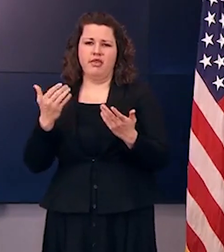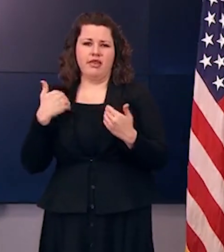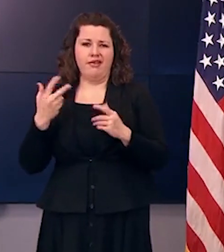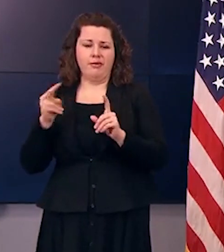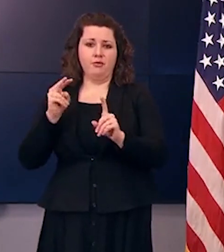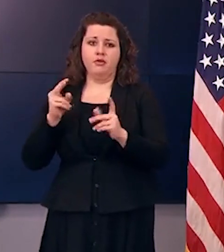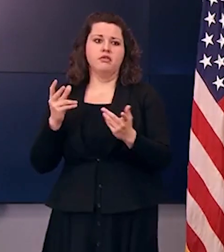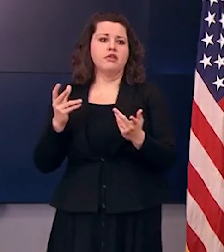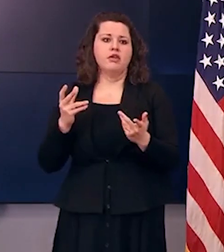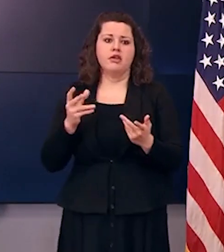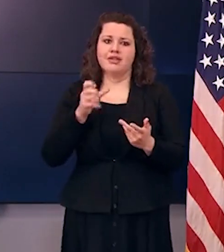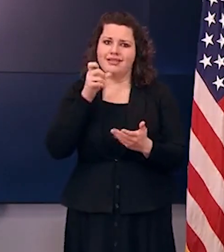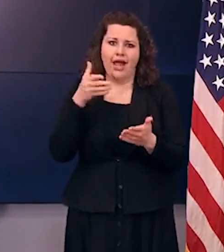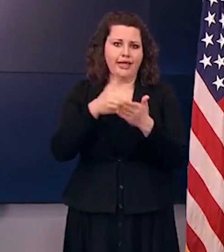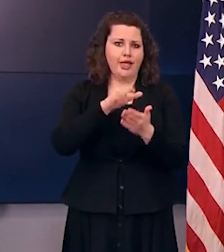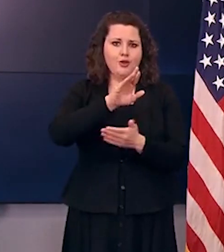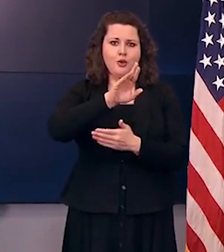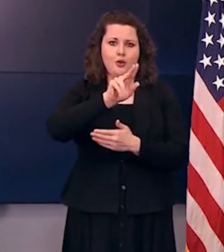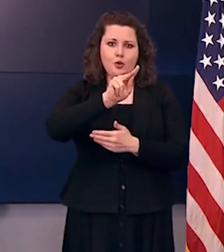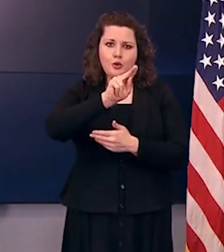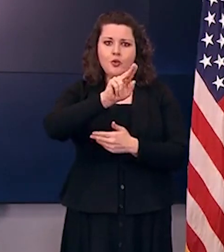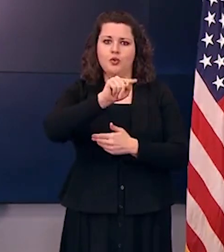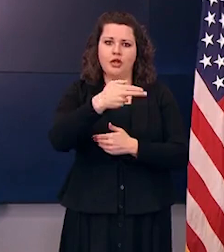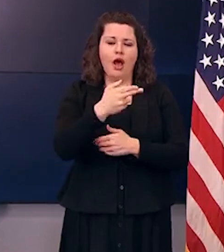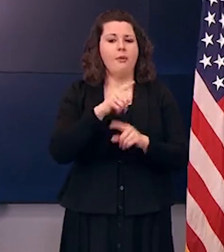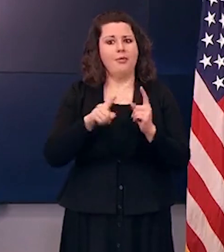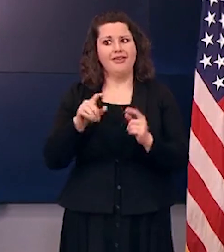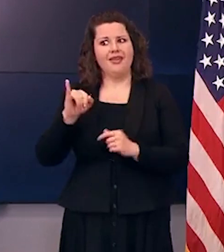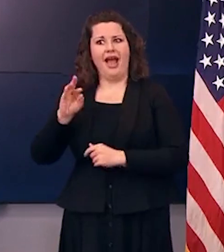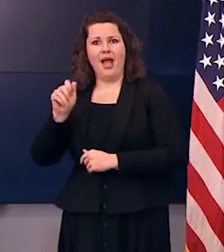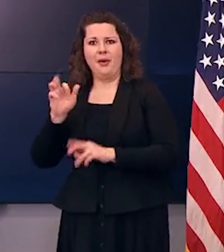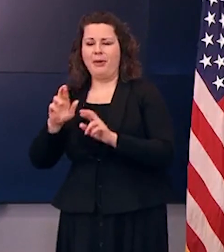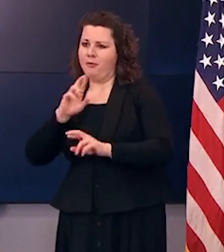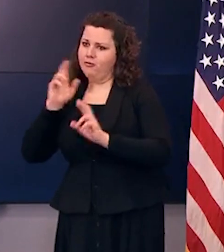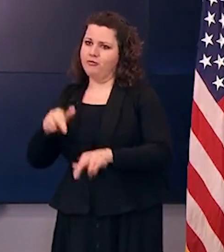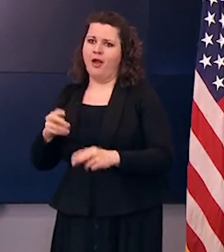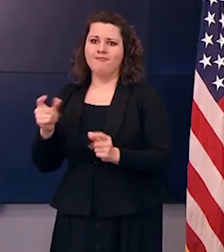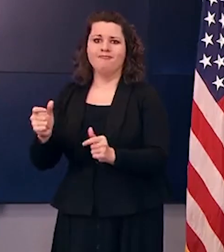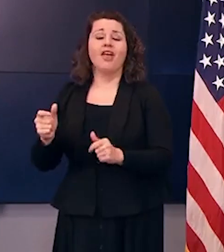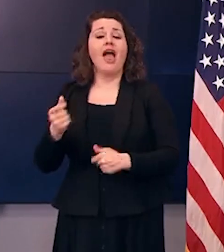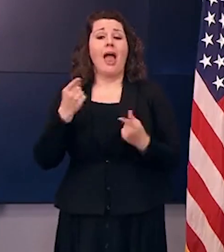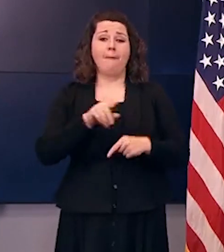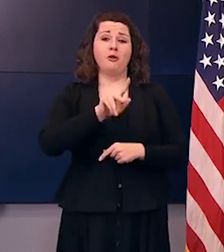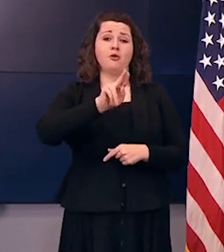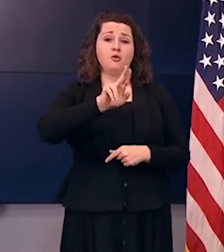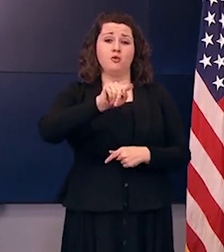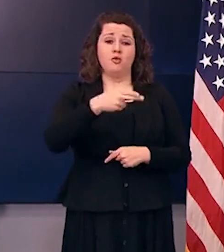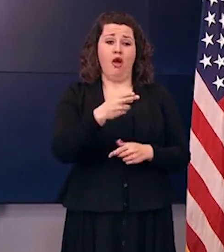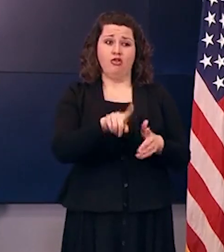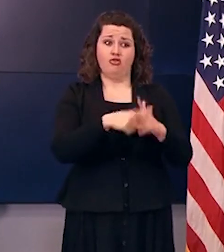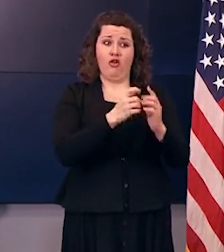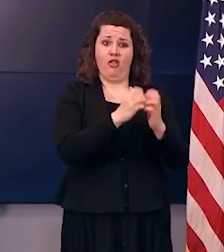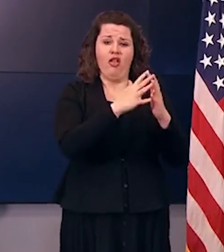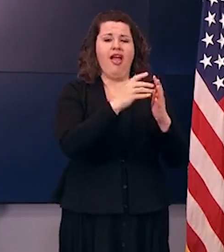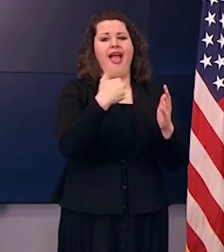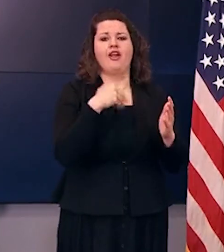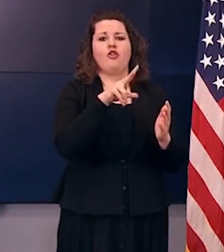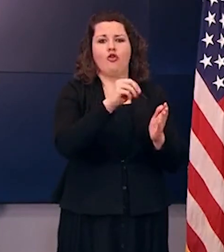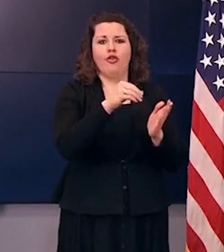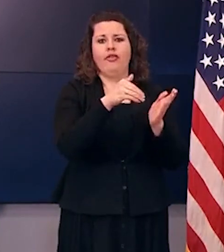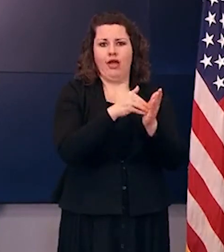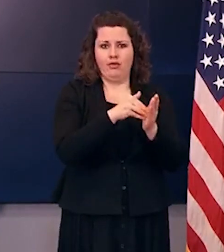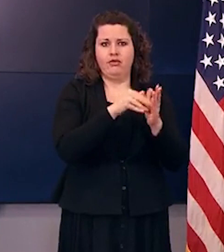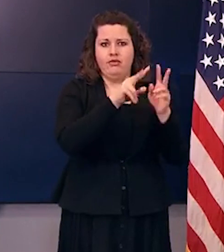and this is nothing against Utah, but it's just Iowans are responsive. When Utah launched theirs, they had 30 30,000